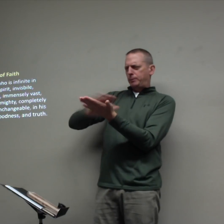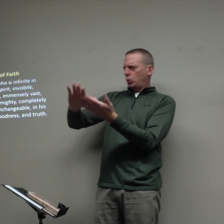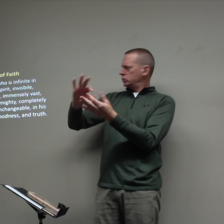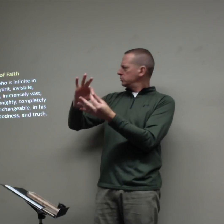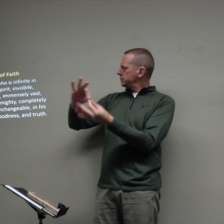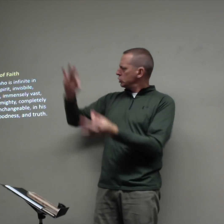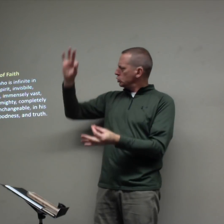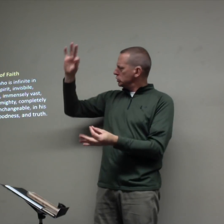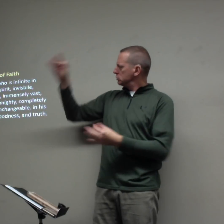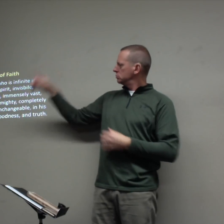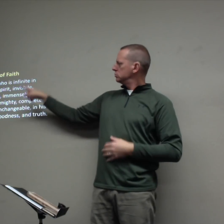pure spirit,